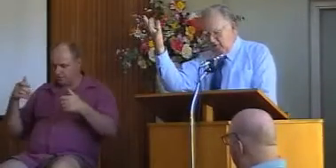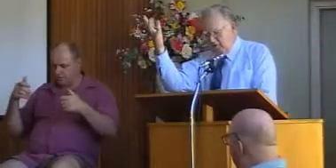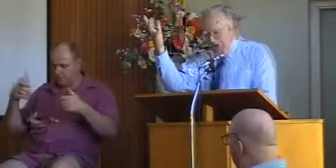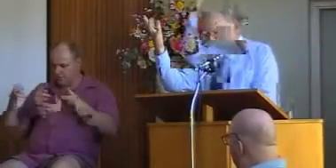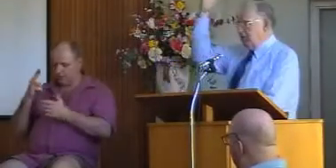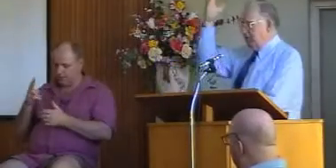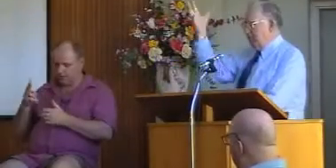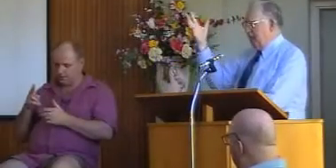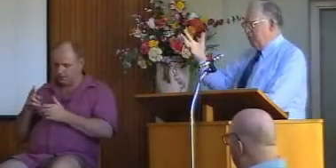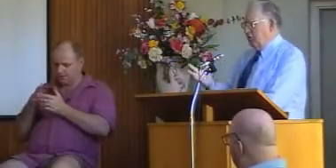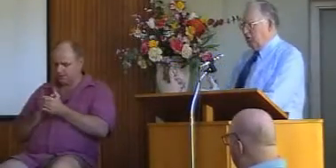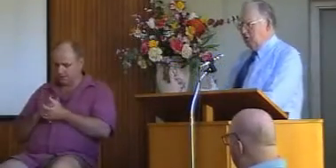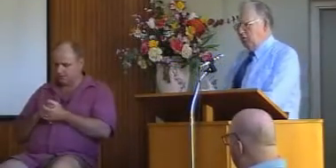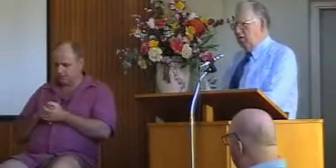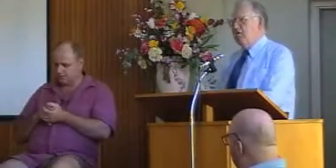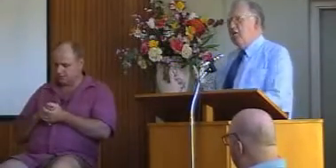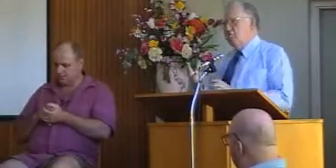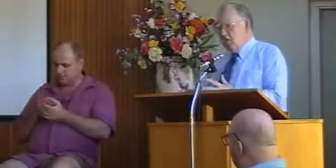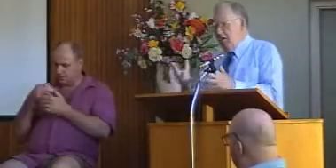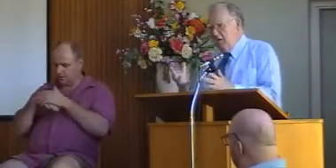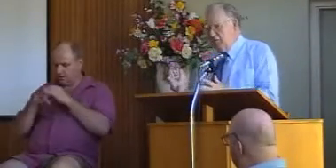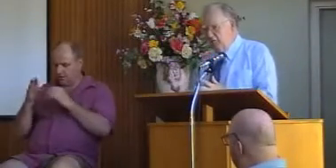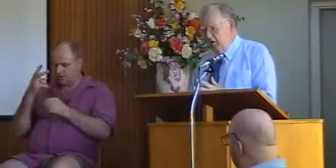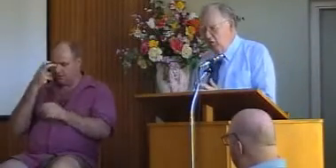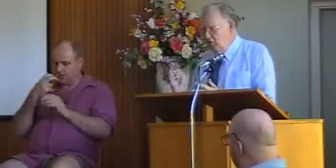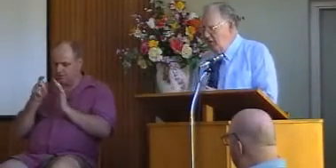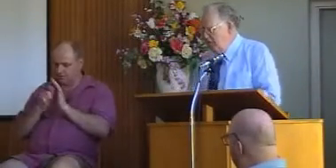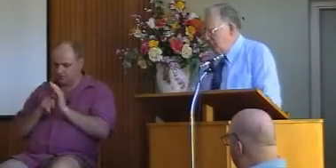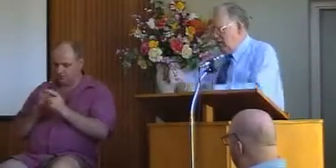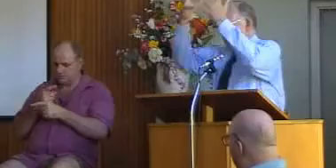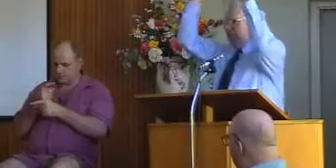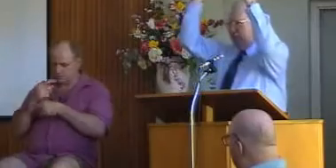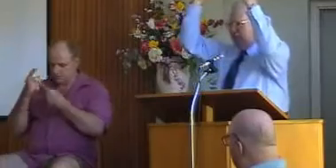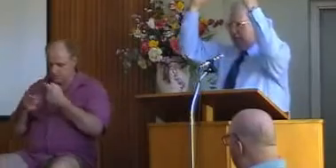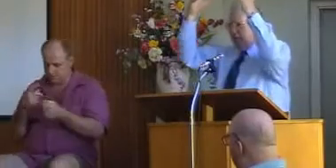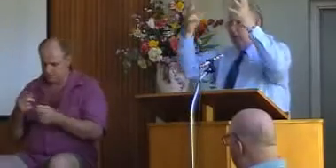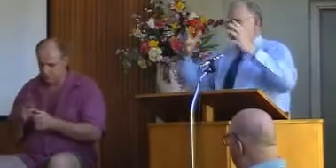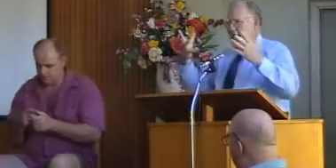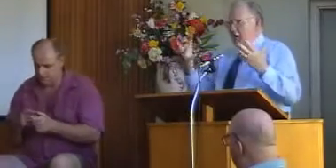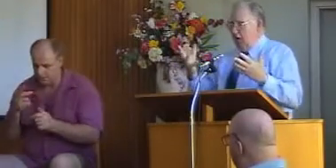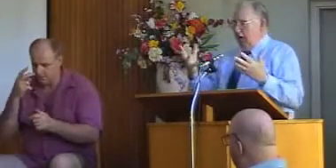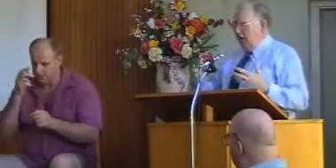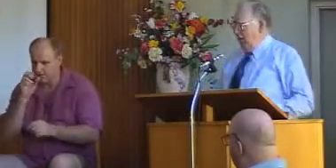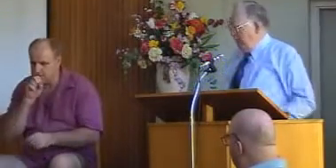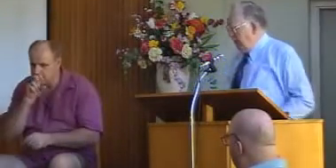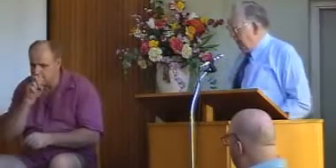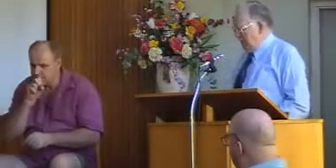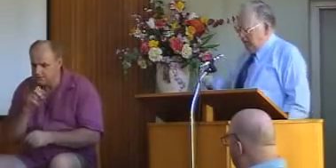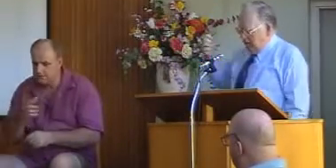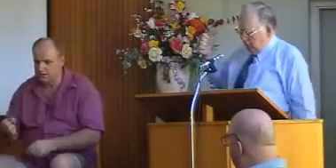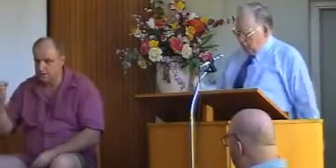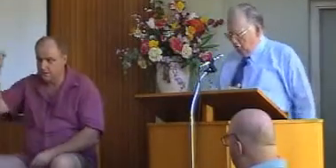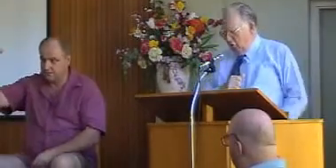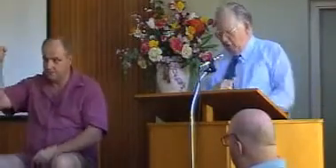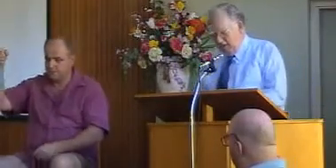up the serpent in the wilderness, so must also the Son of Man be lifted up. And I, if I be lifted